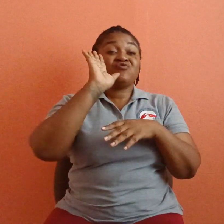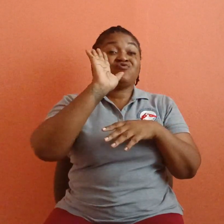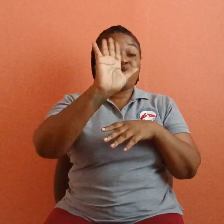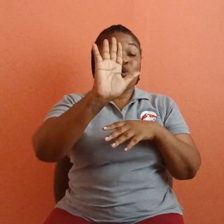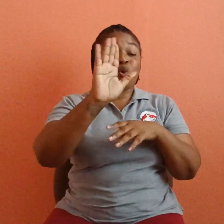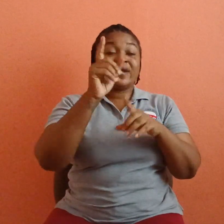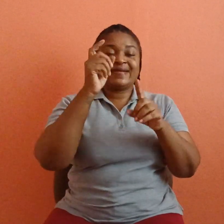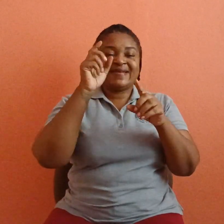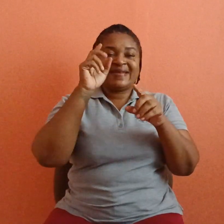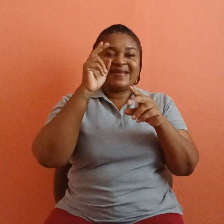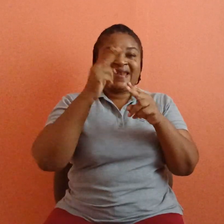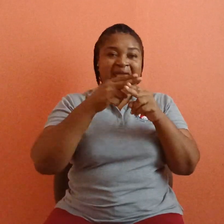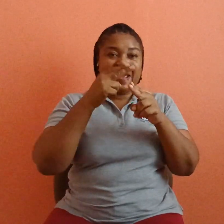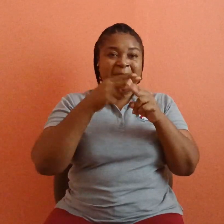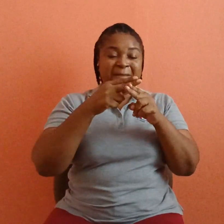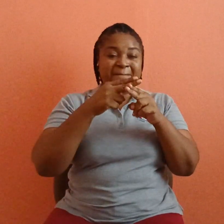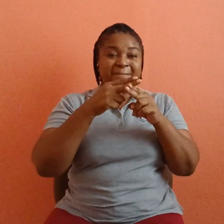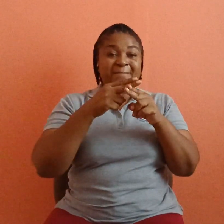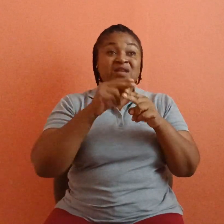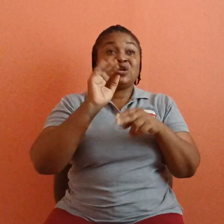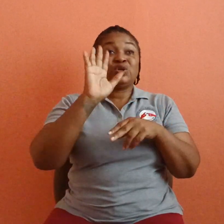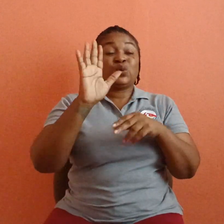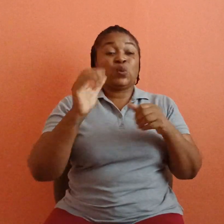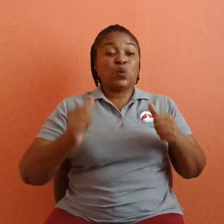your street address,